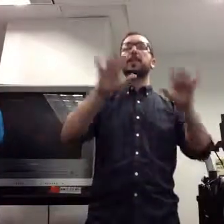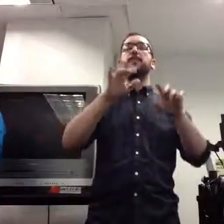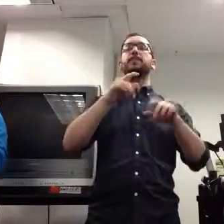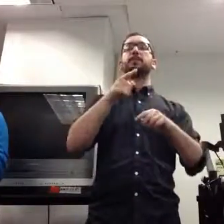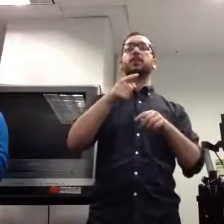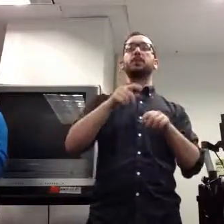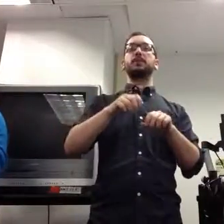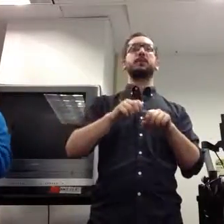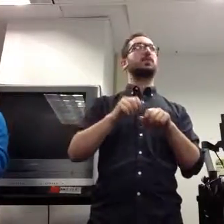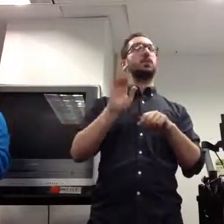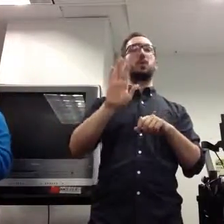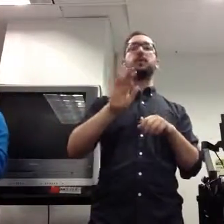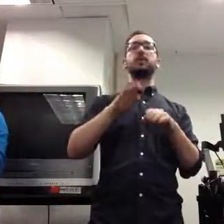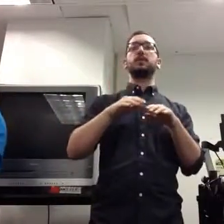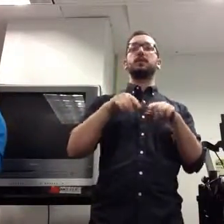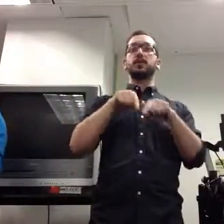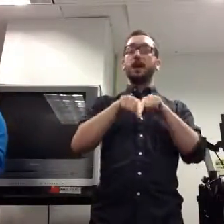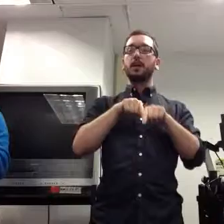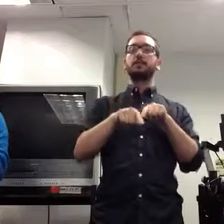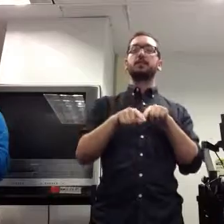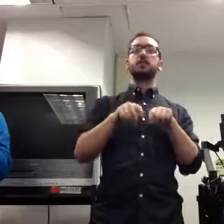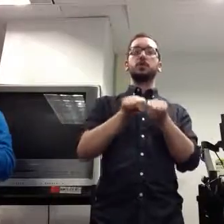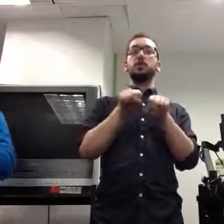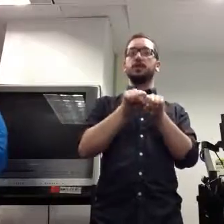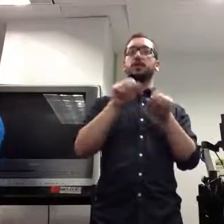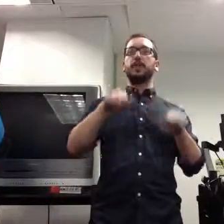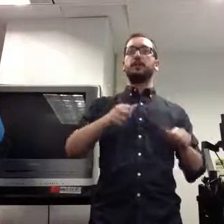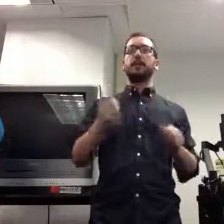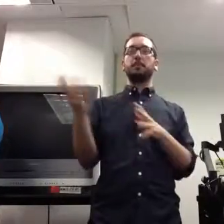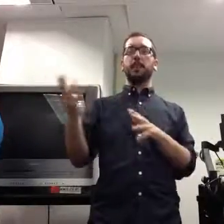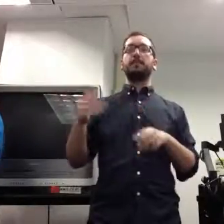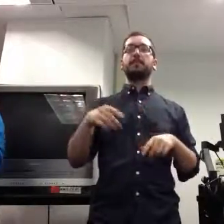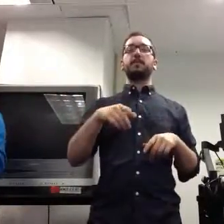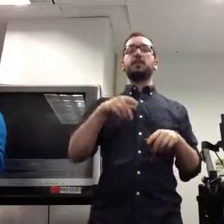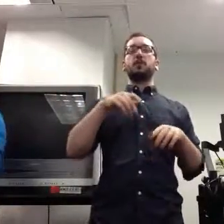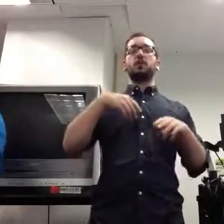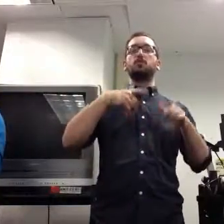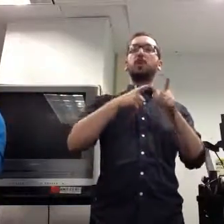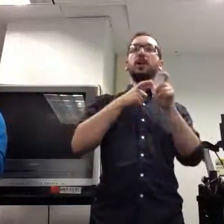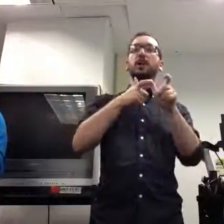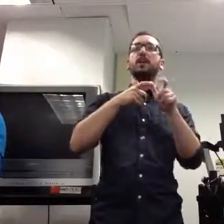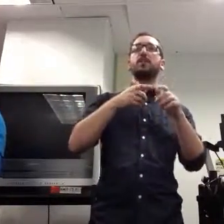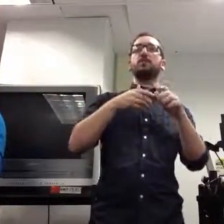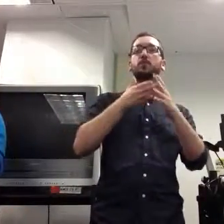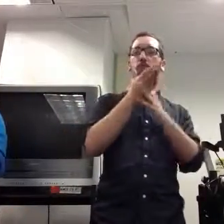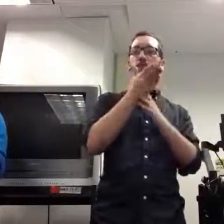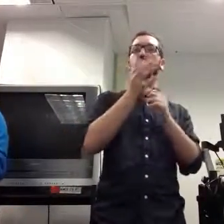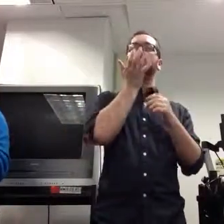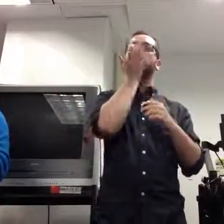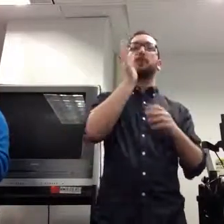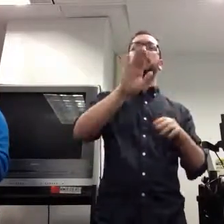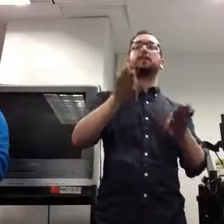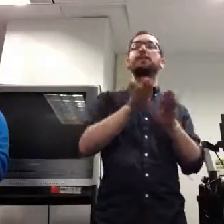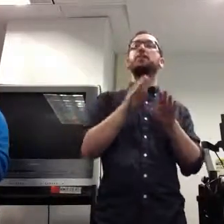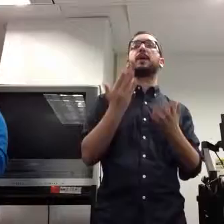and go running barefoot through the grass in the morning, your feet might get wet. That's from dew or water